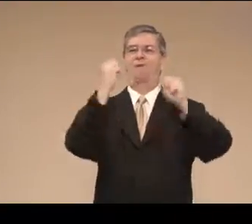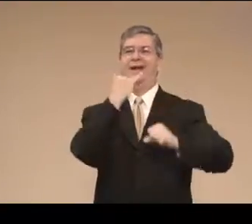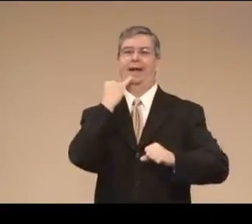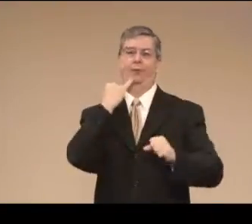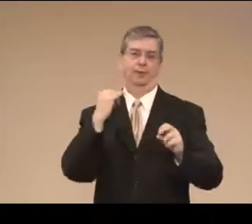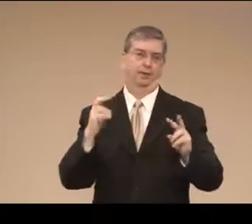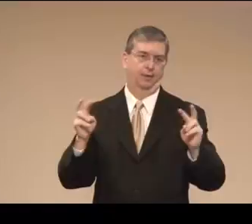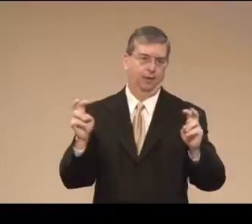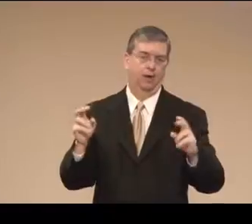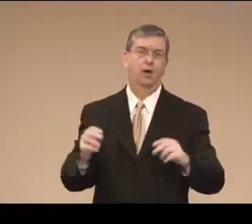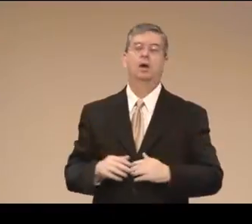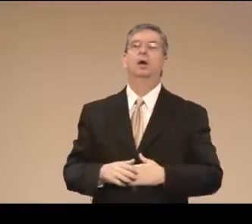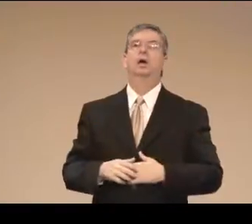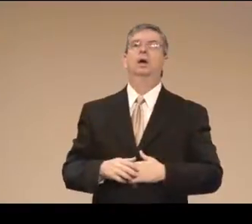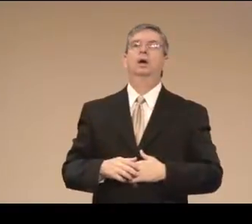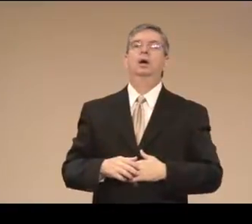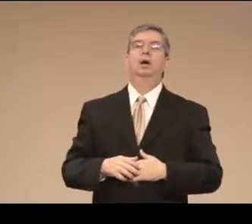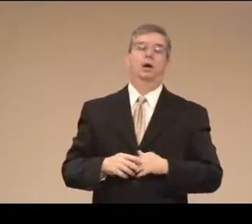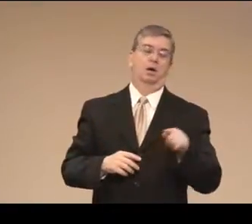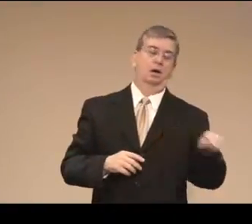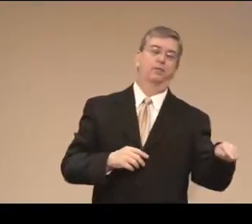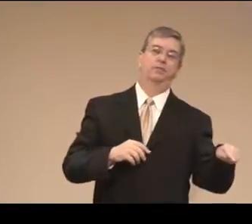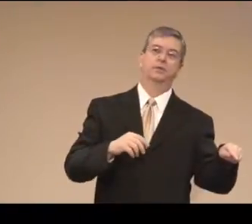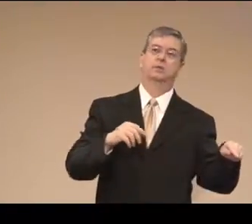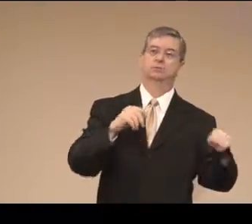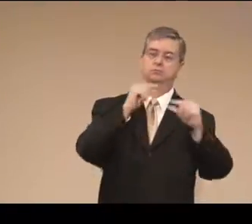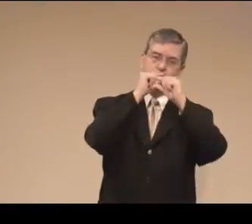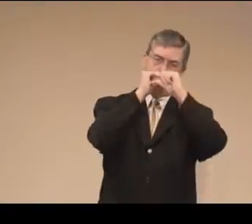idols. Basically, they had taken over and occupied Israel.